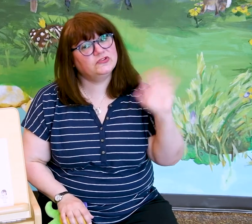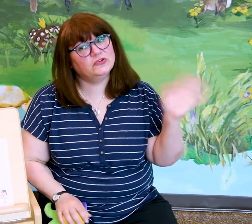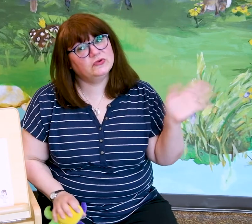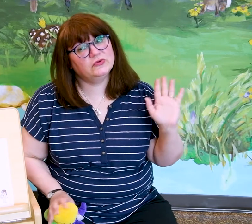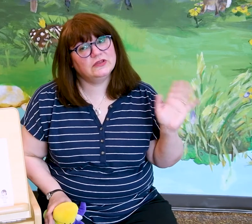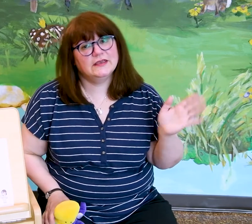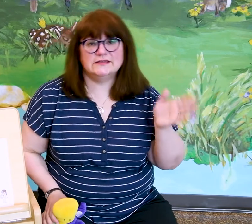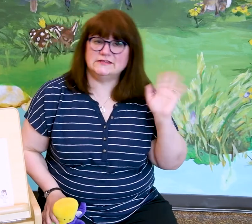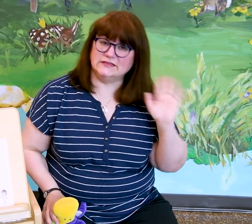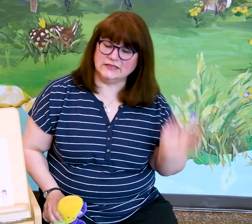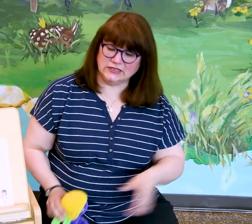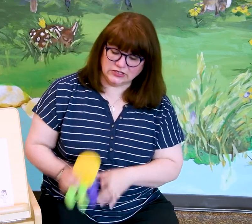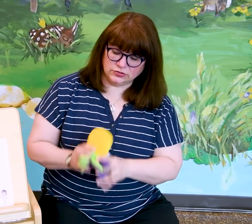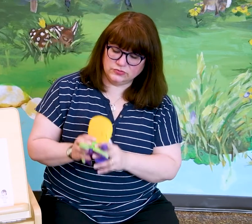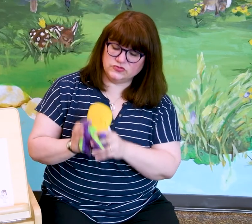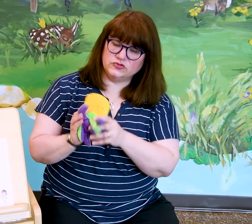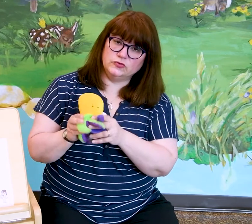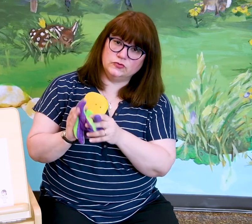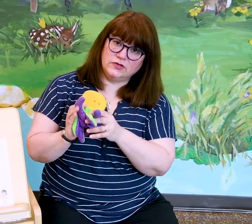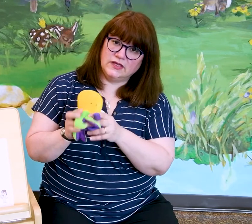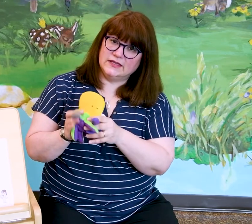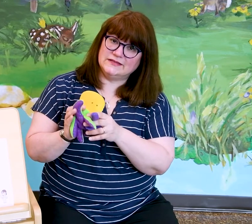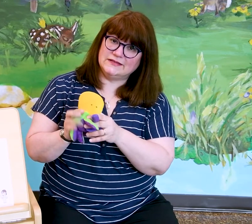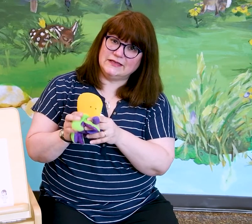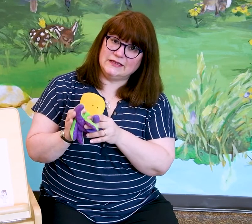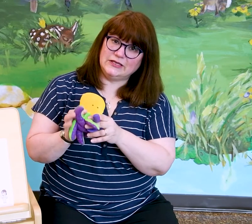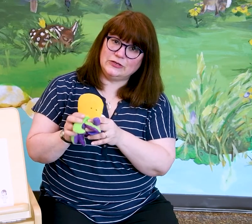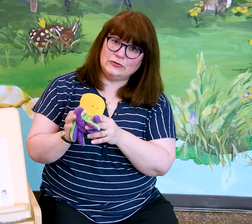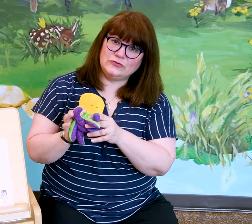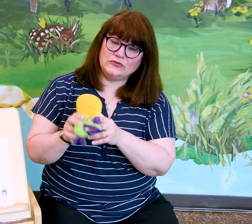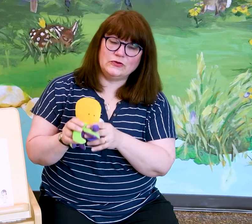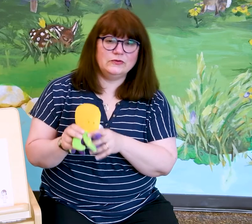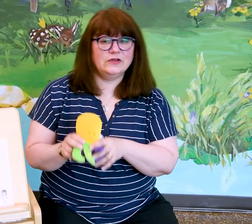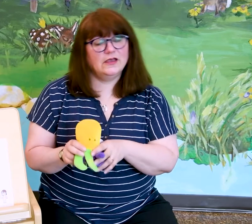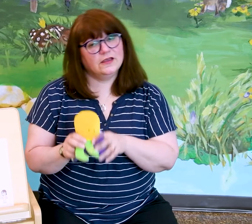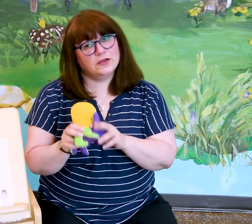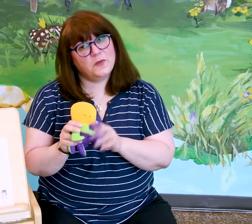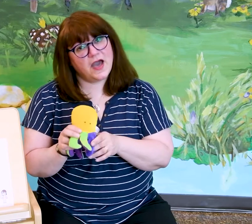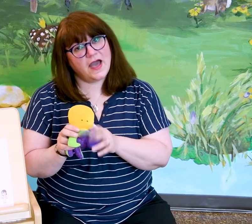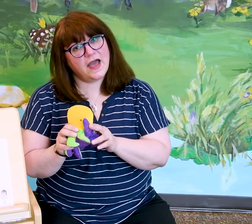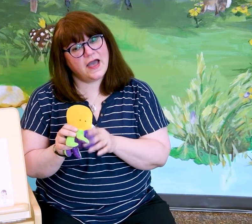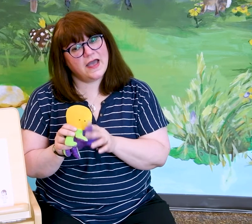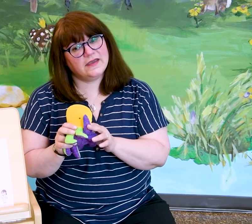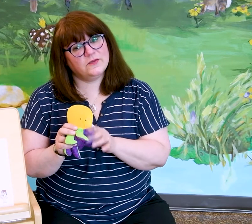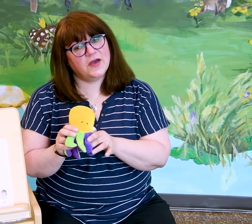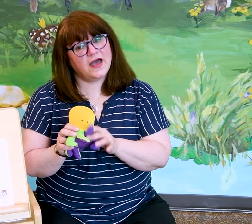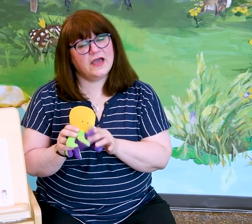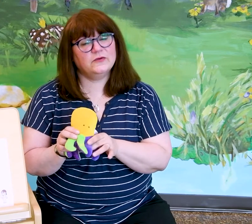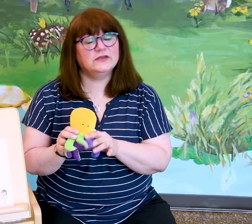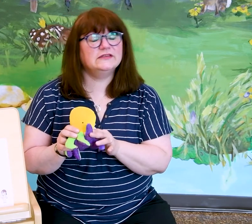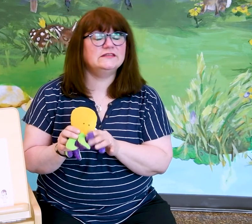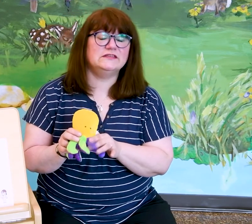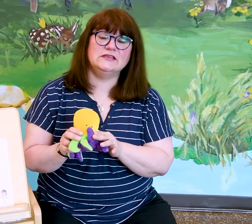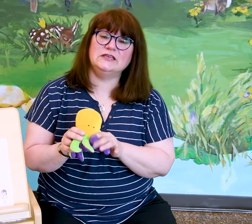soon. See you soon, see you soon. Goodbye, goodbye, we'll see